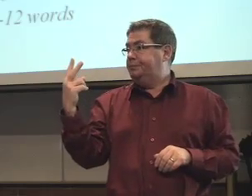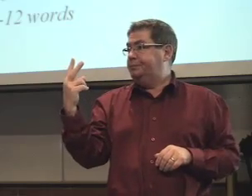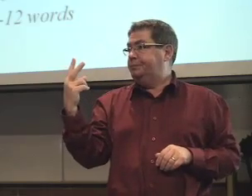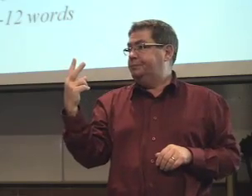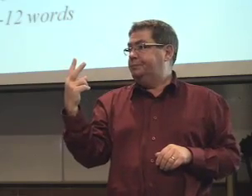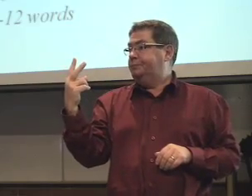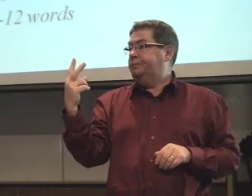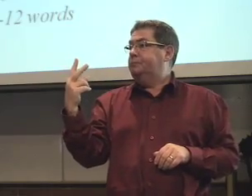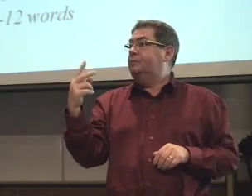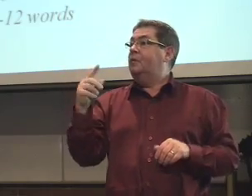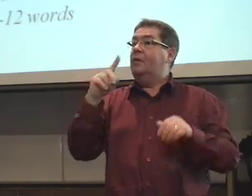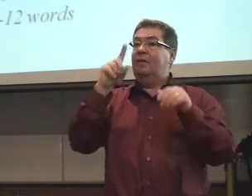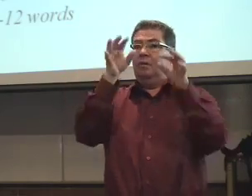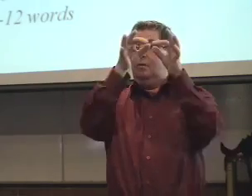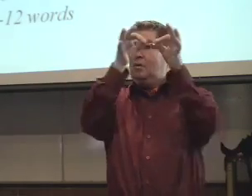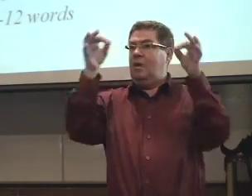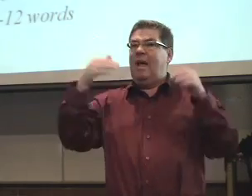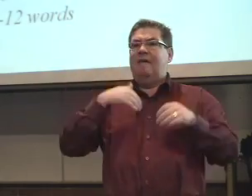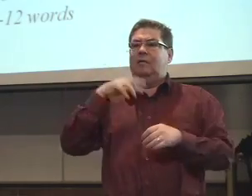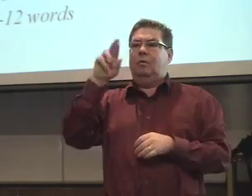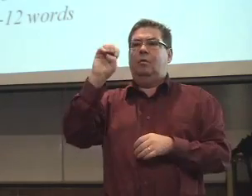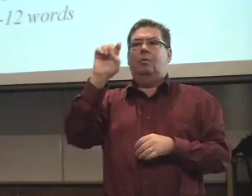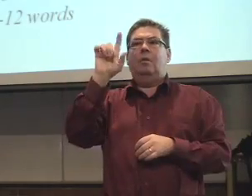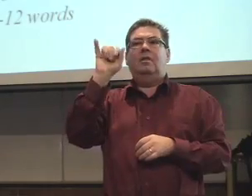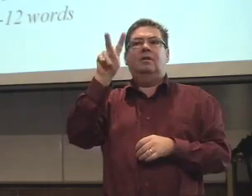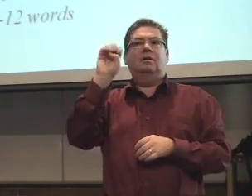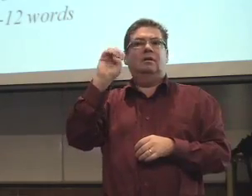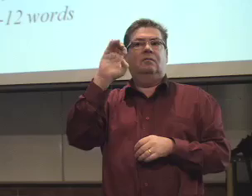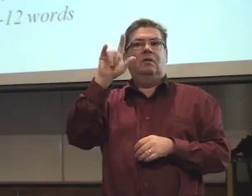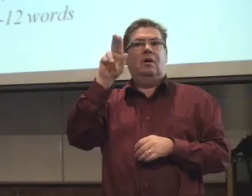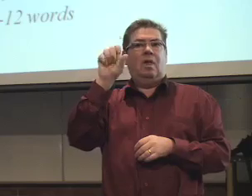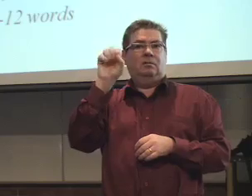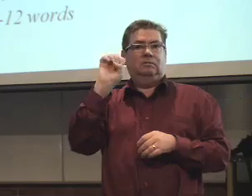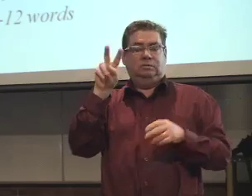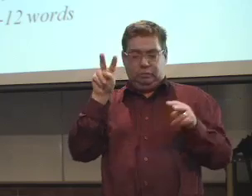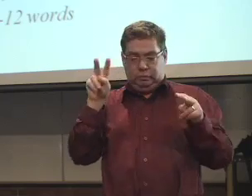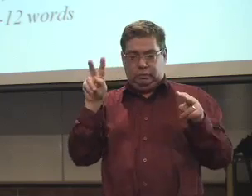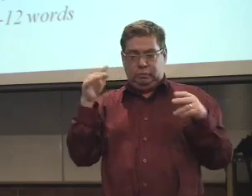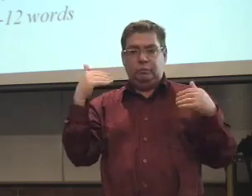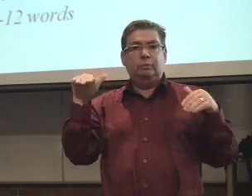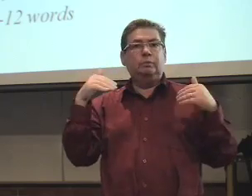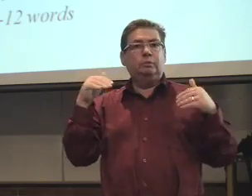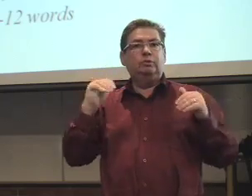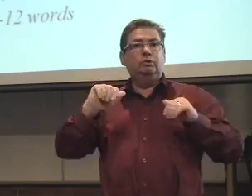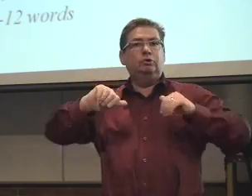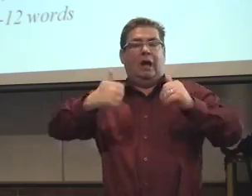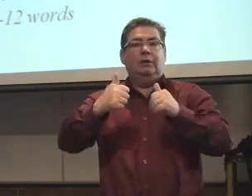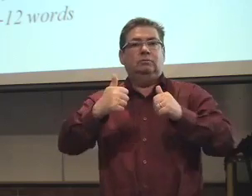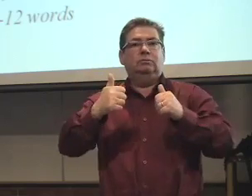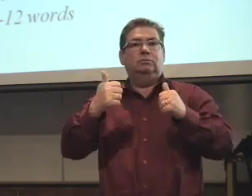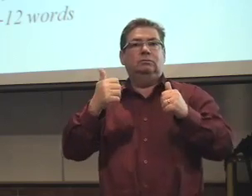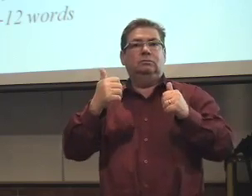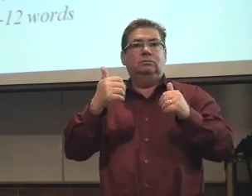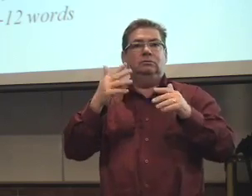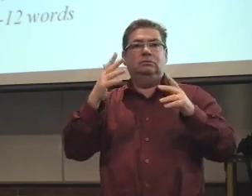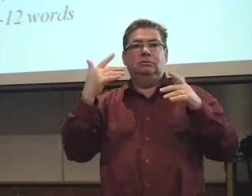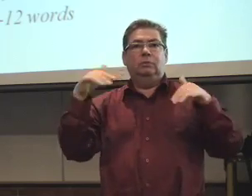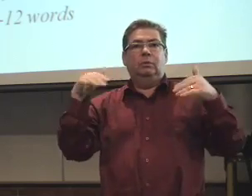And the first sentence has a relative clause in it. I mean, immediately, the game gets